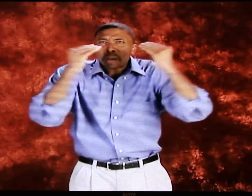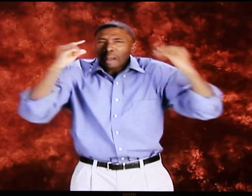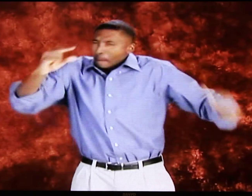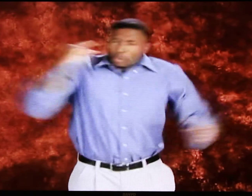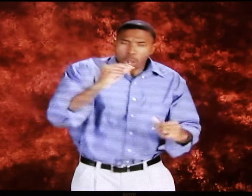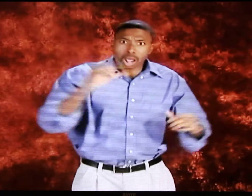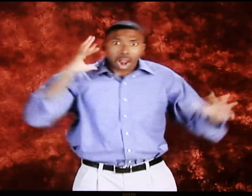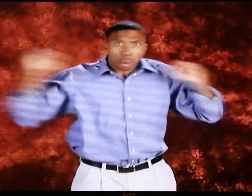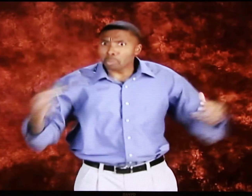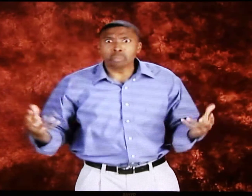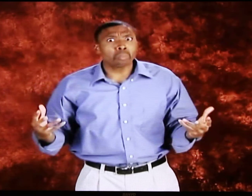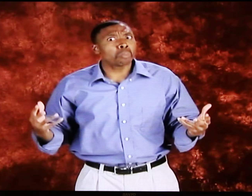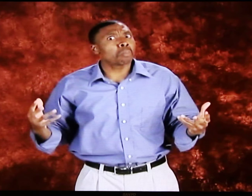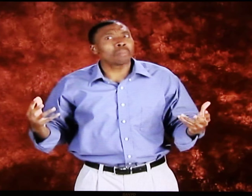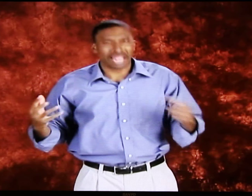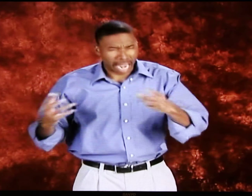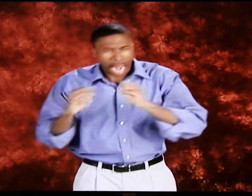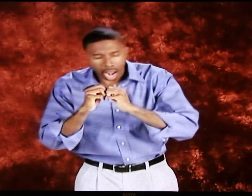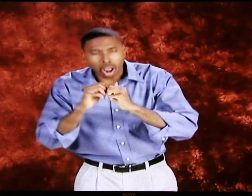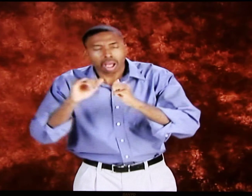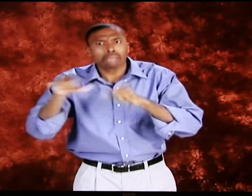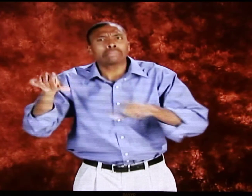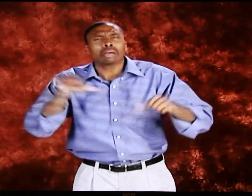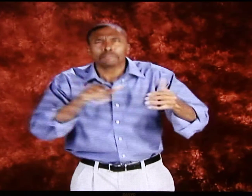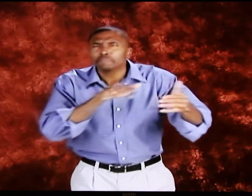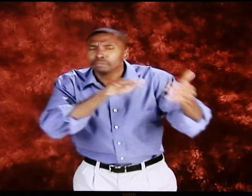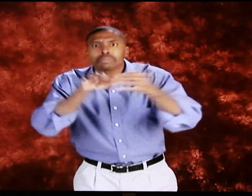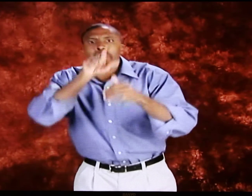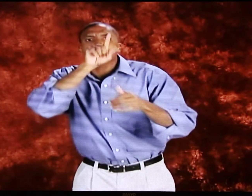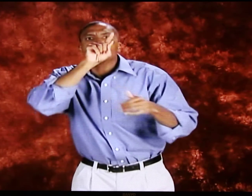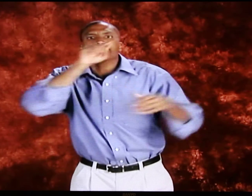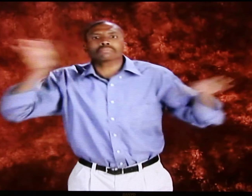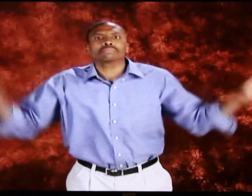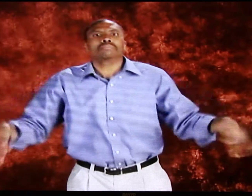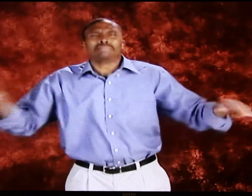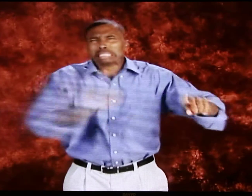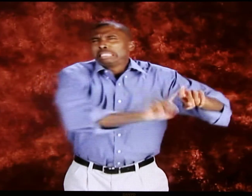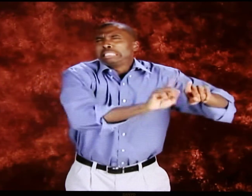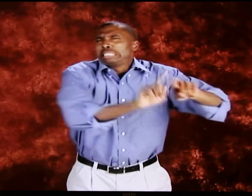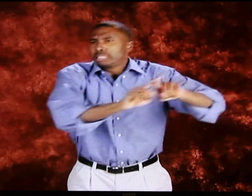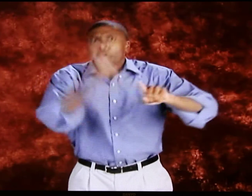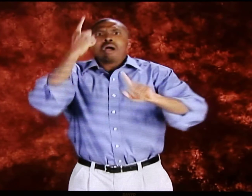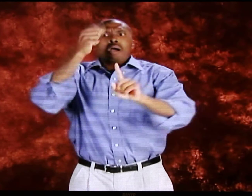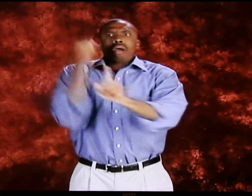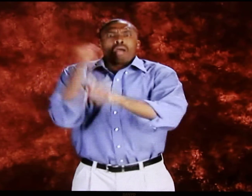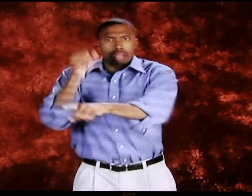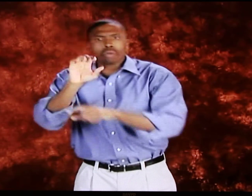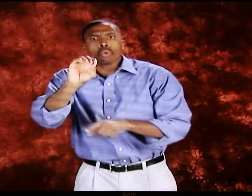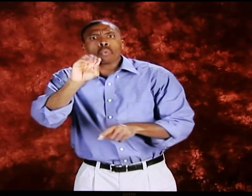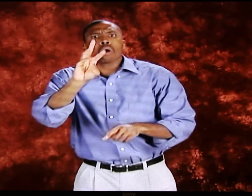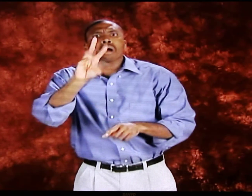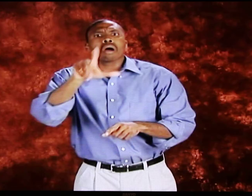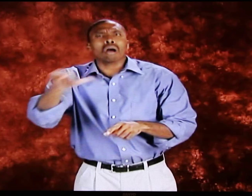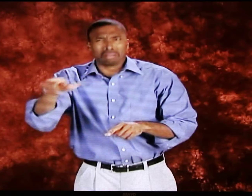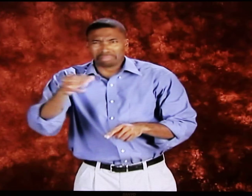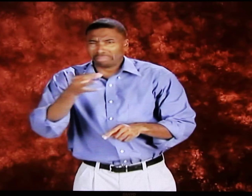military airplanes? Now you know how those work is scientists looked at the